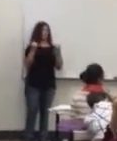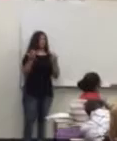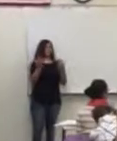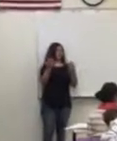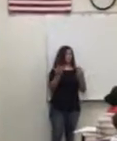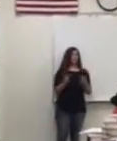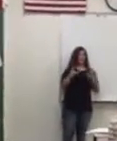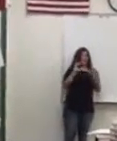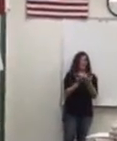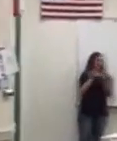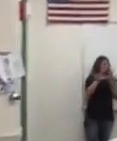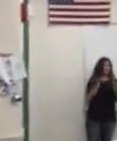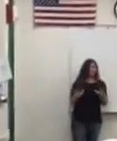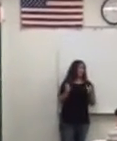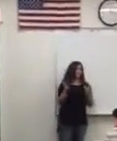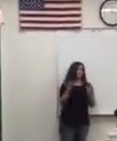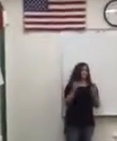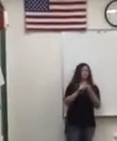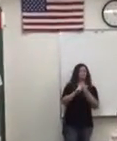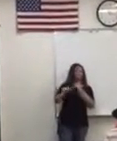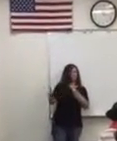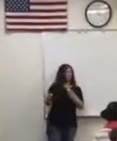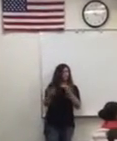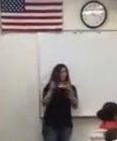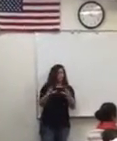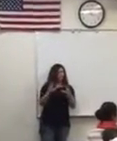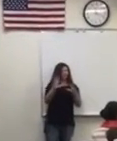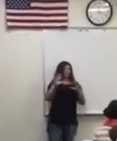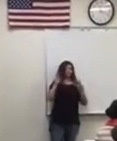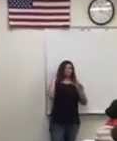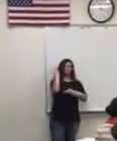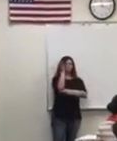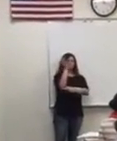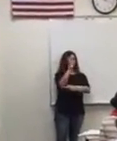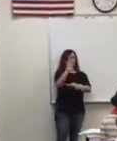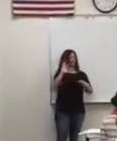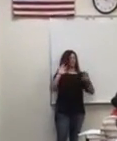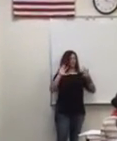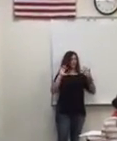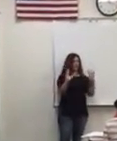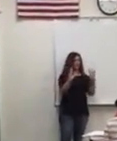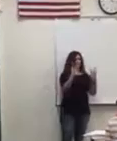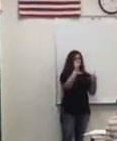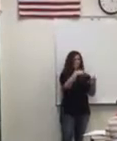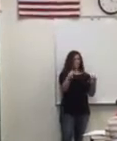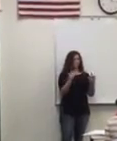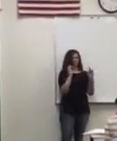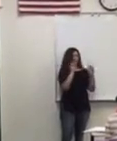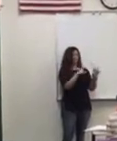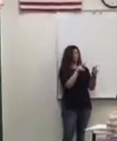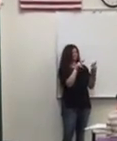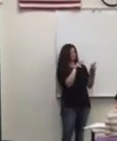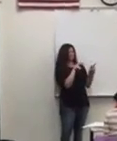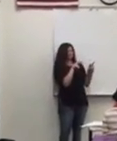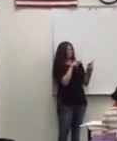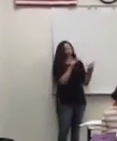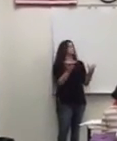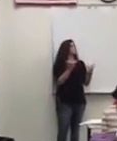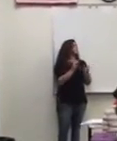audience doesn't want to bang themselves in the head with a hammer to make it stop, right? So, don't put up a book, Carnival of Distraction. So,